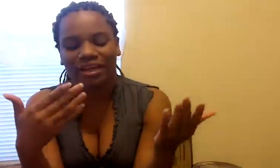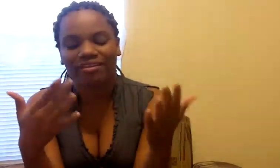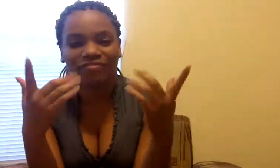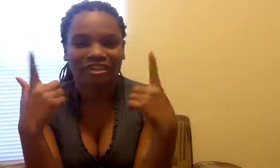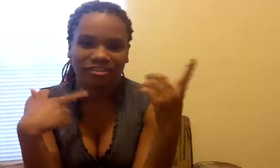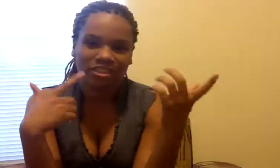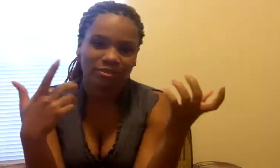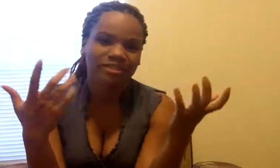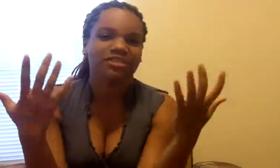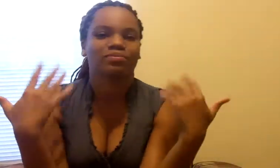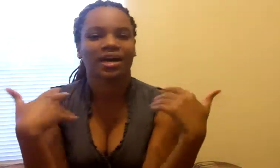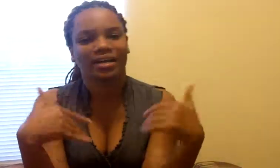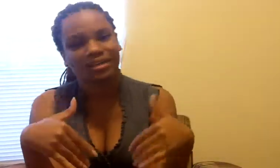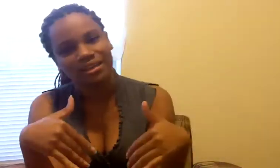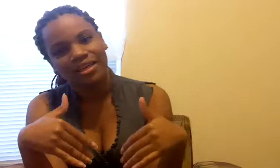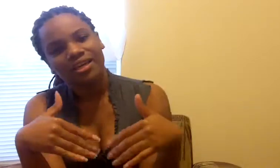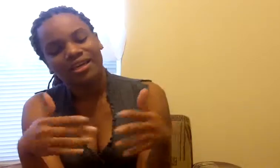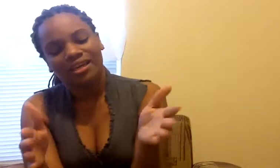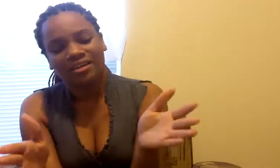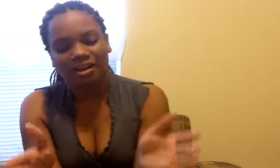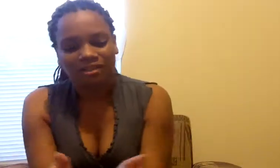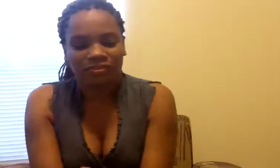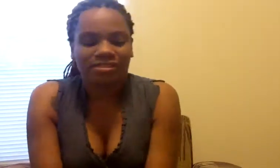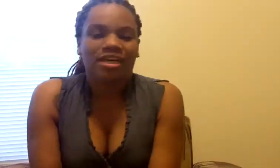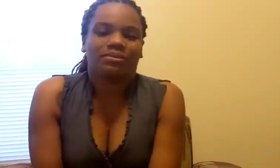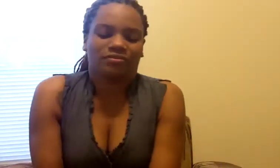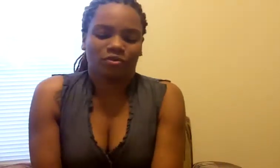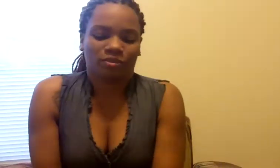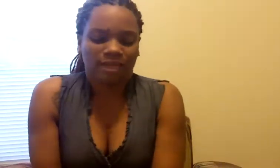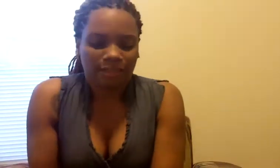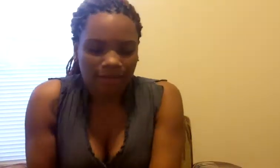communicate, facial expressions, body, and all different types of forms like that.